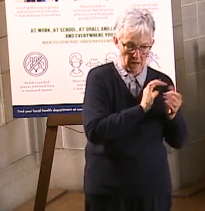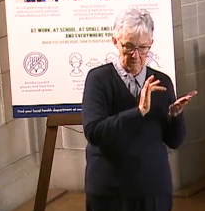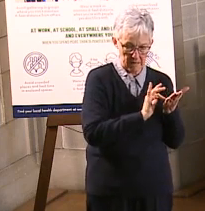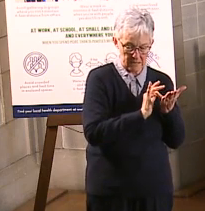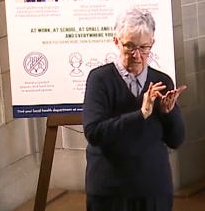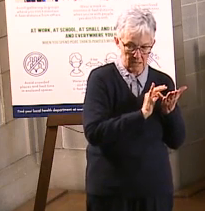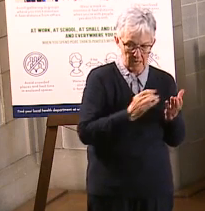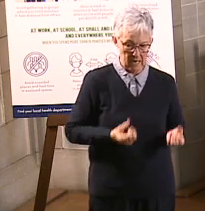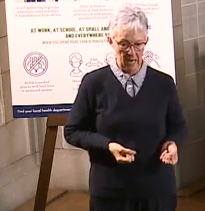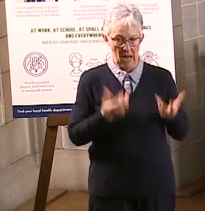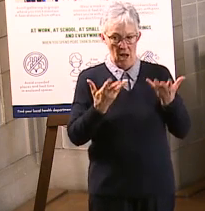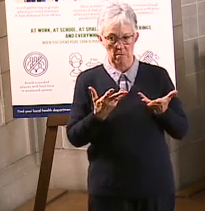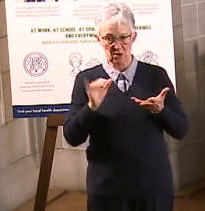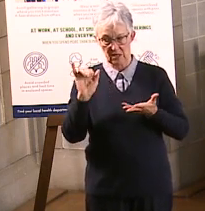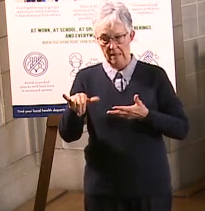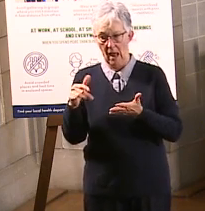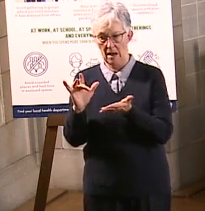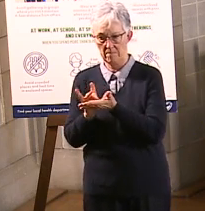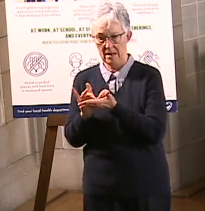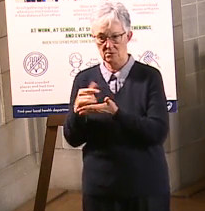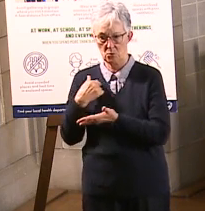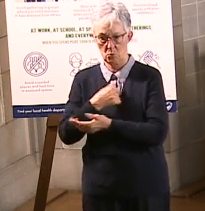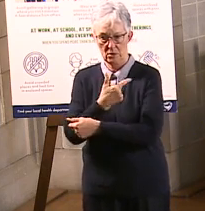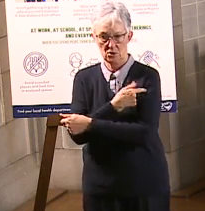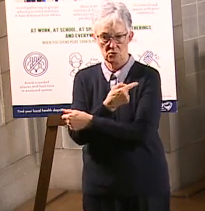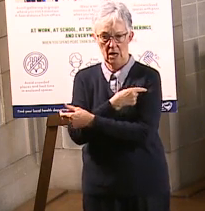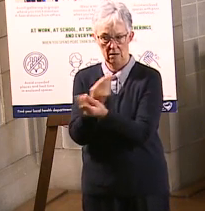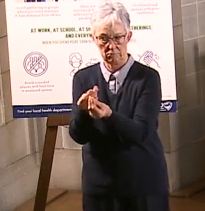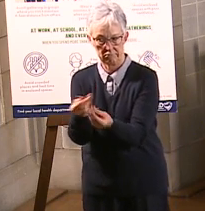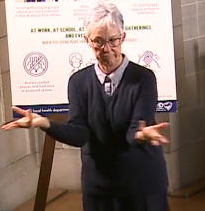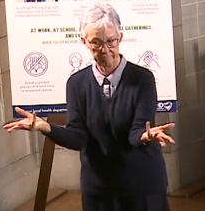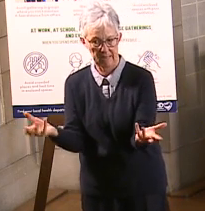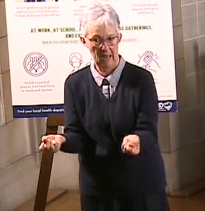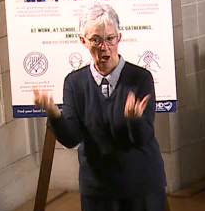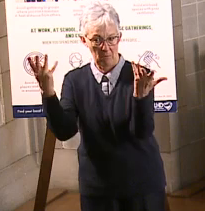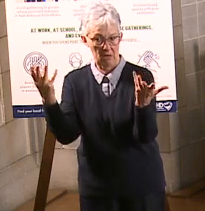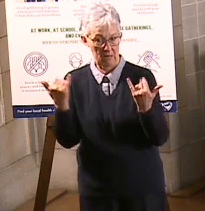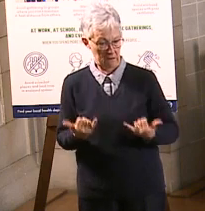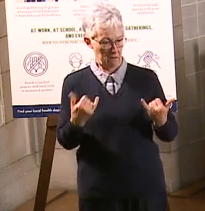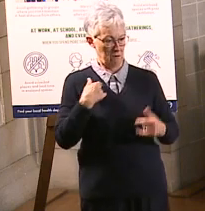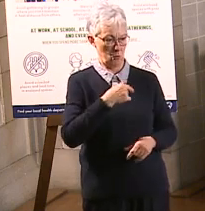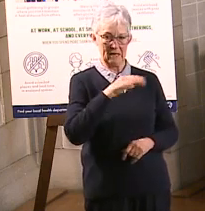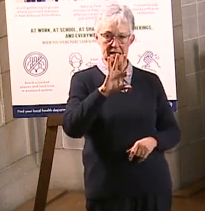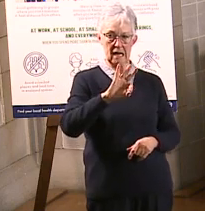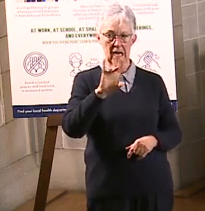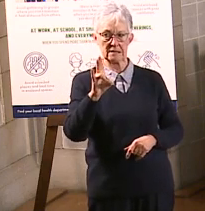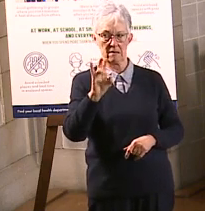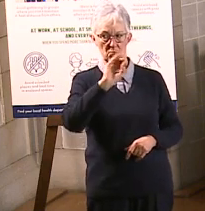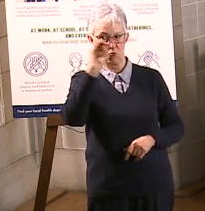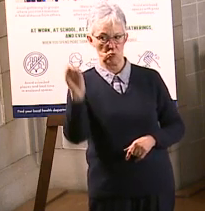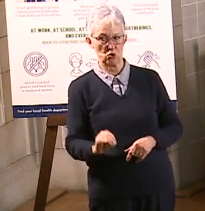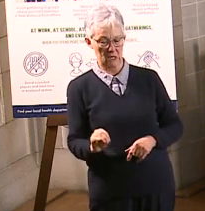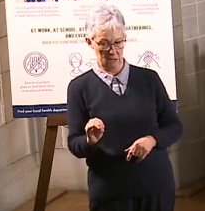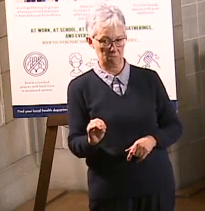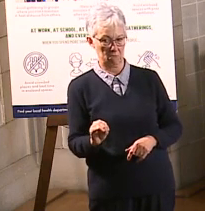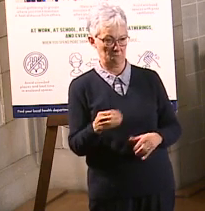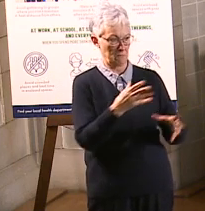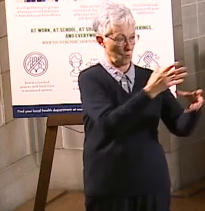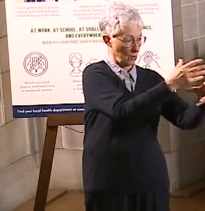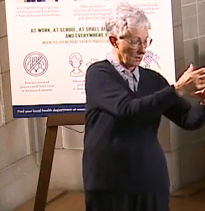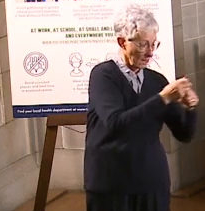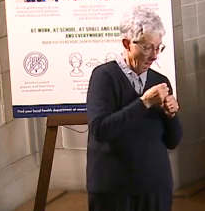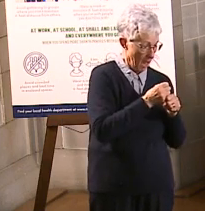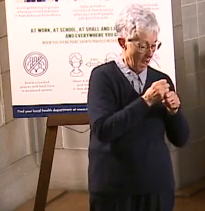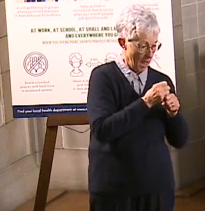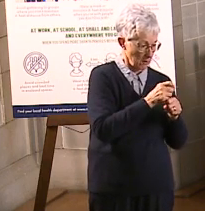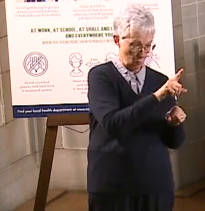at 97% of our first doses being administered, which is very good news. And it's a great credit to the work that our local health departments are doing